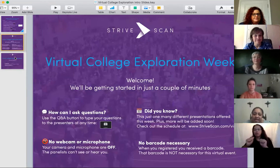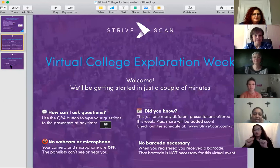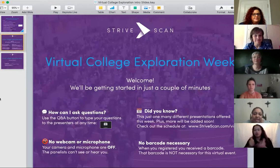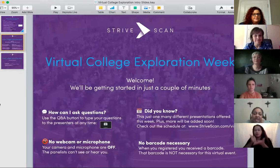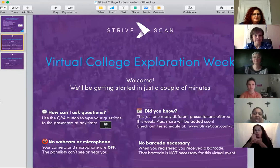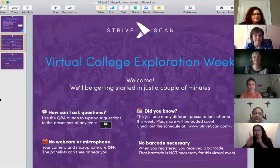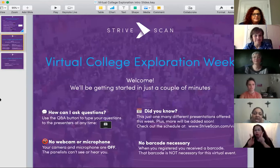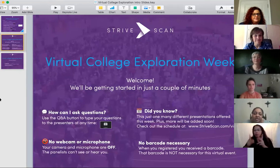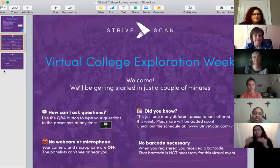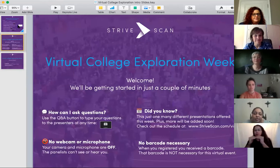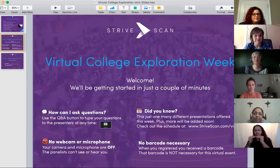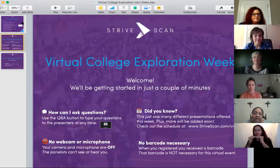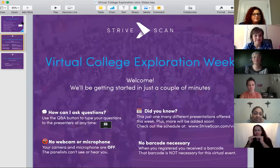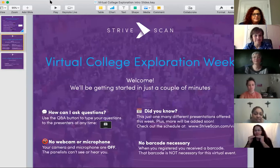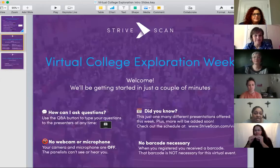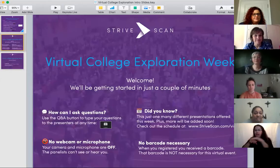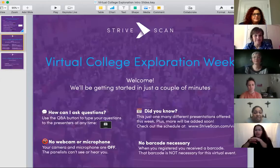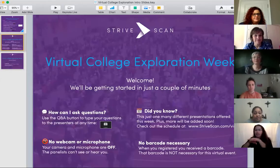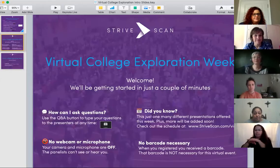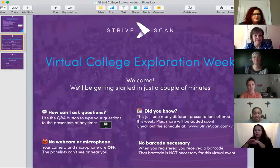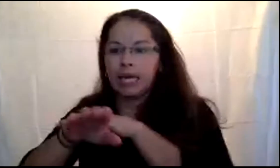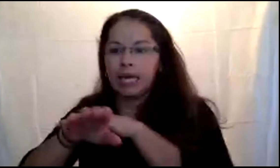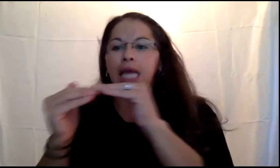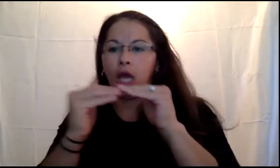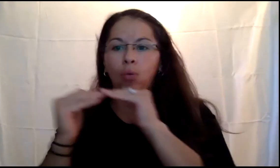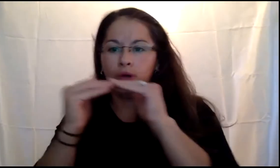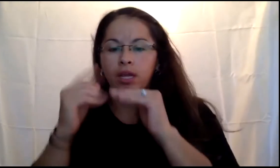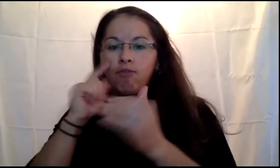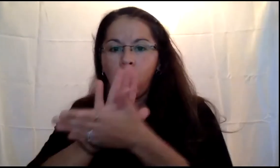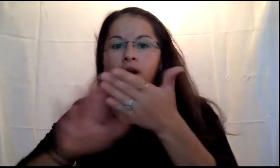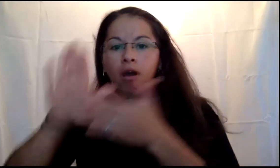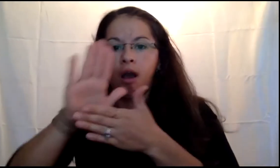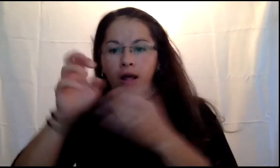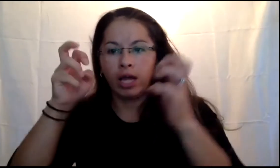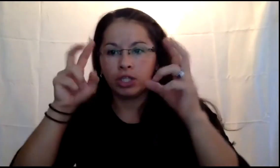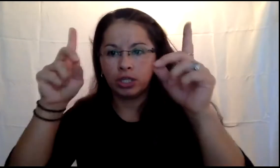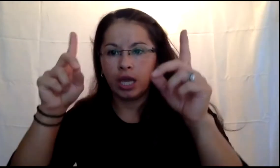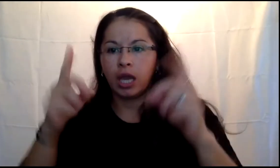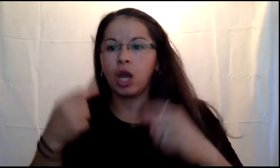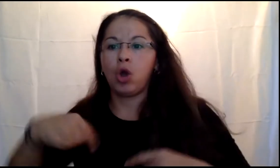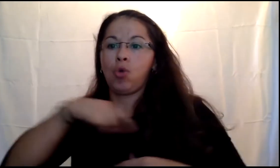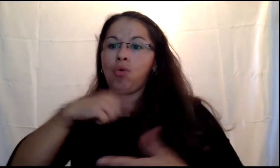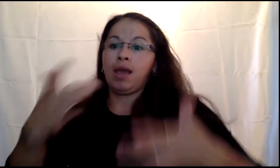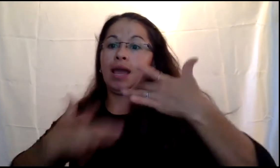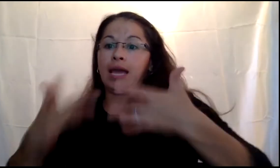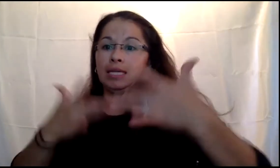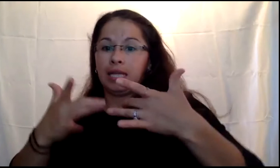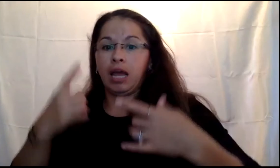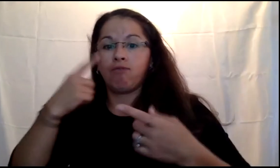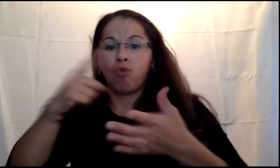equity to a college education. So we are really excited for what is gonna come next, and I'm gonna